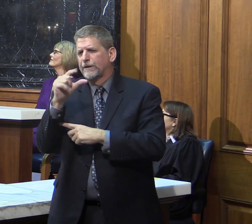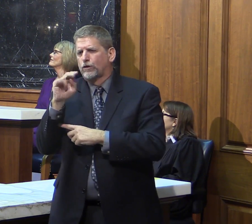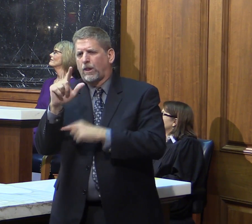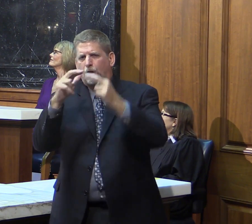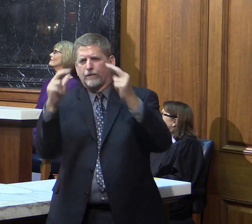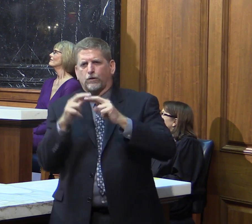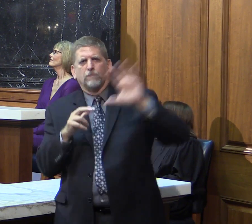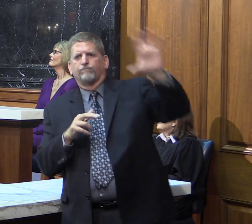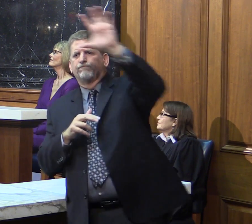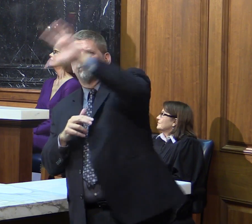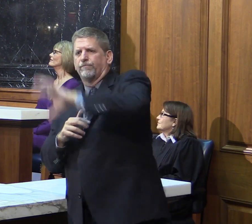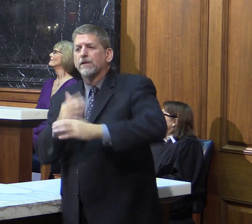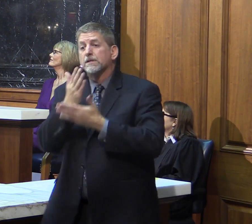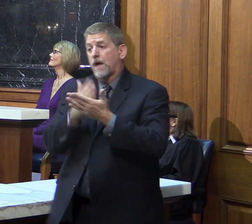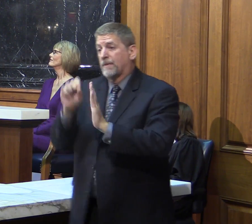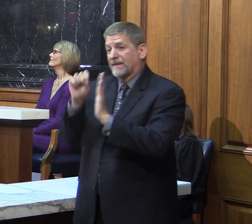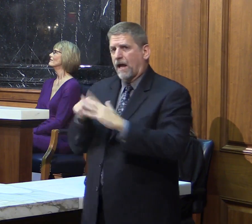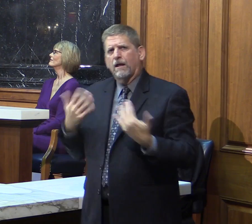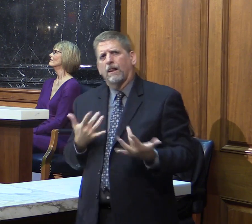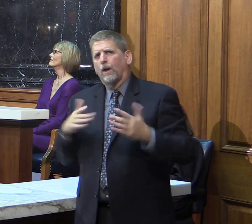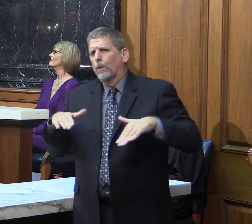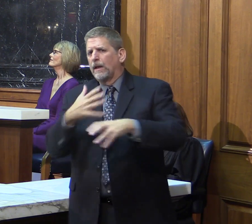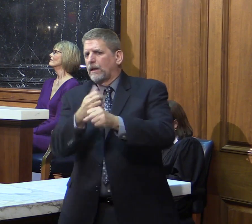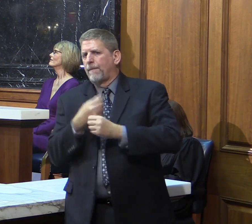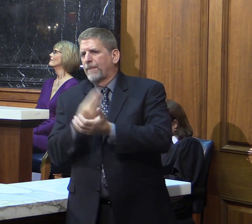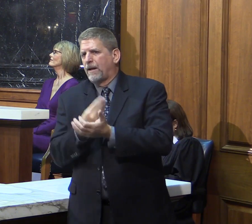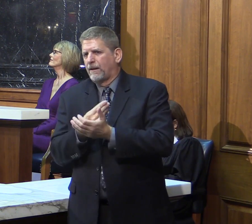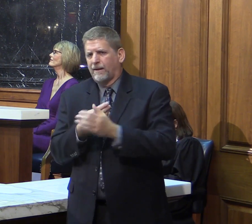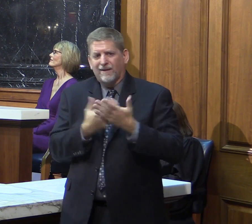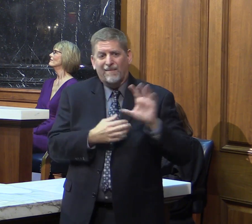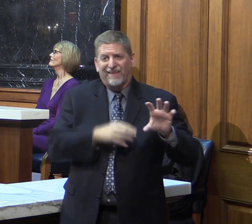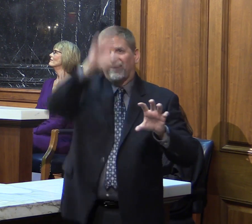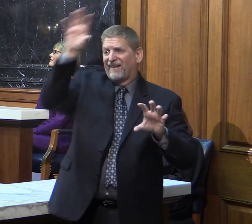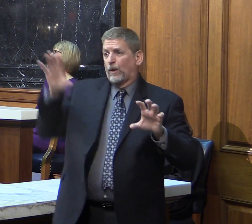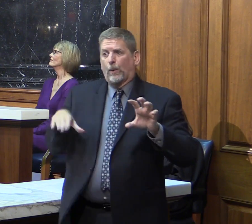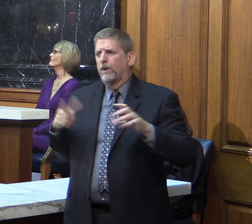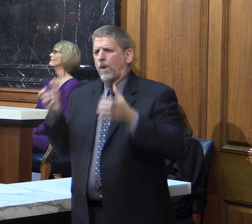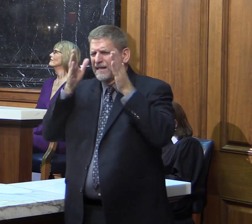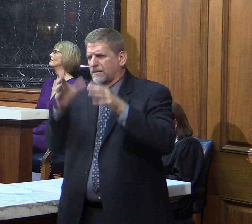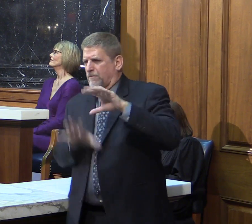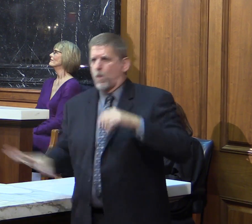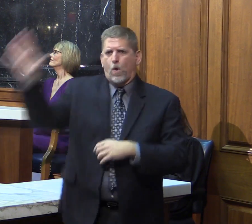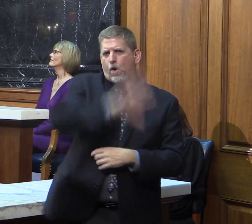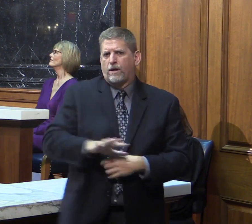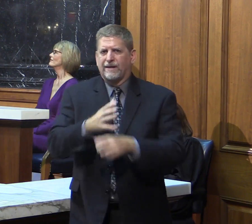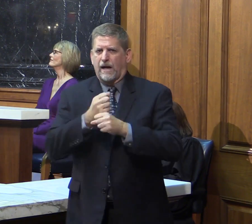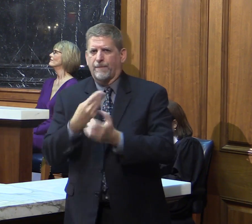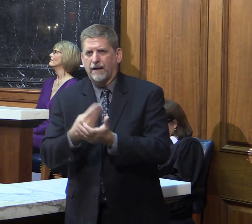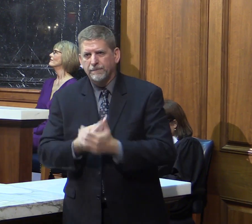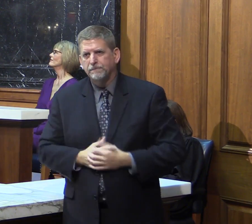receive funding in the program's first round. I've talked with the leaders in the 3 regions that we funded so